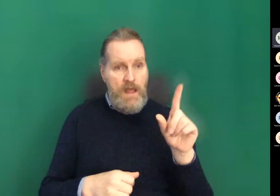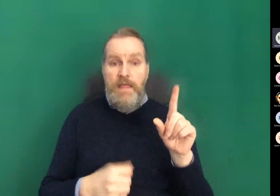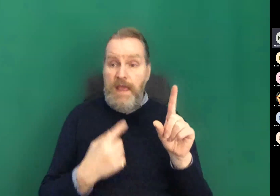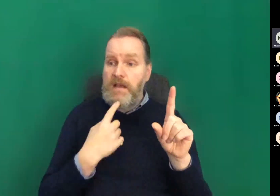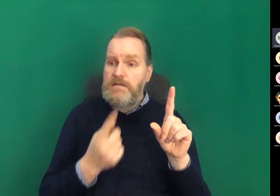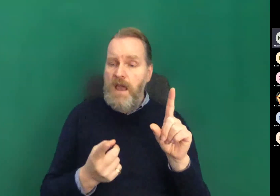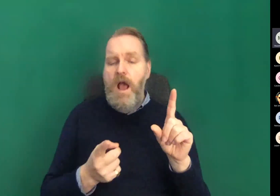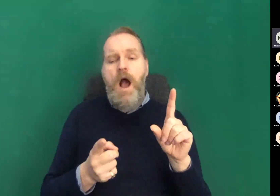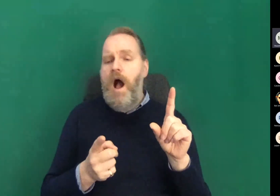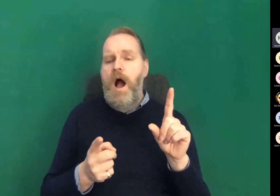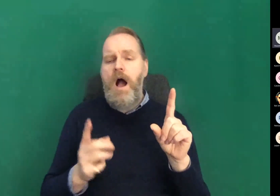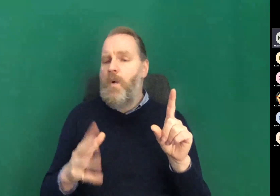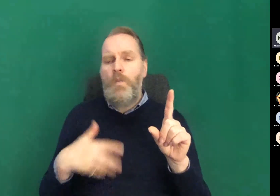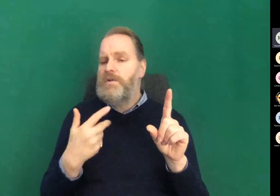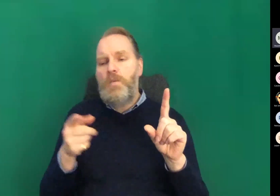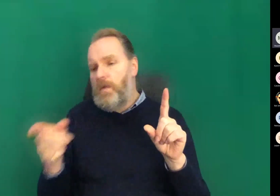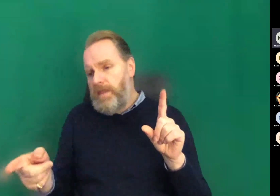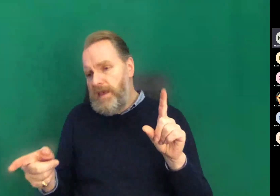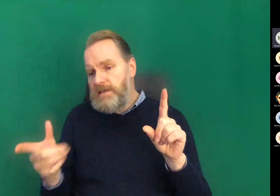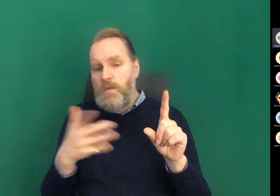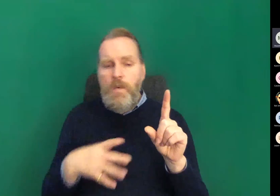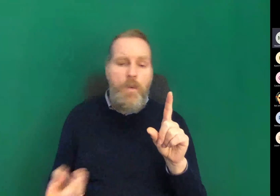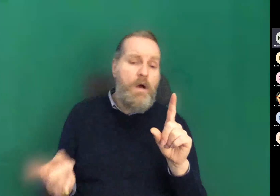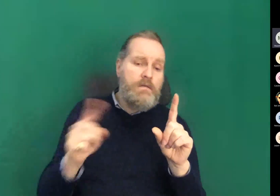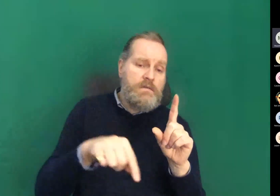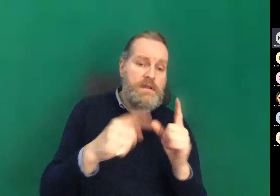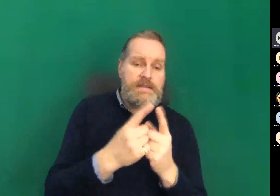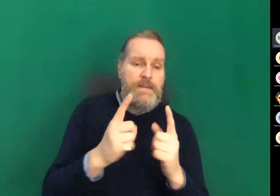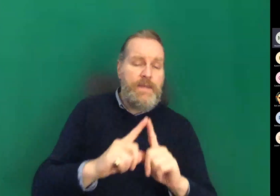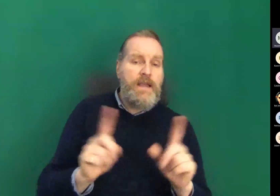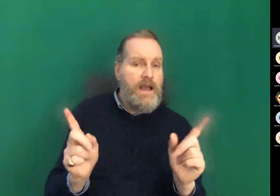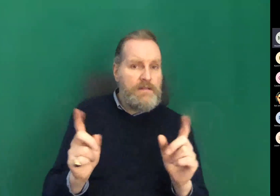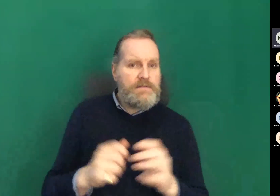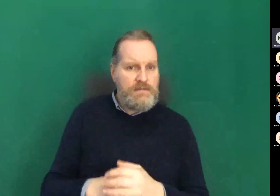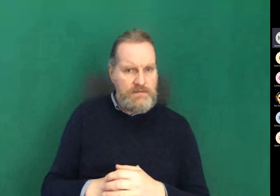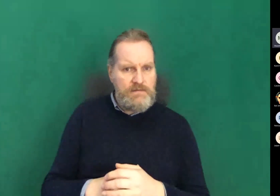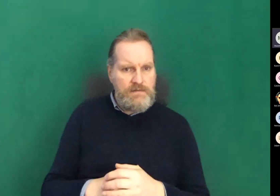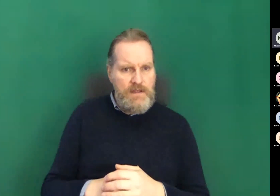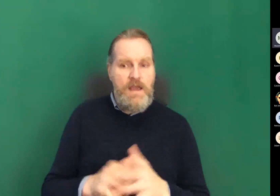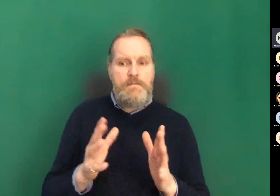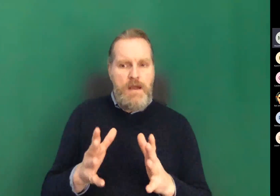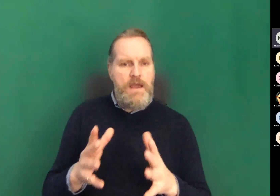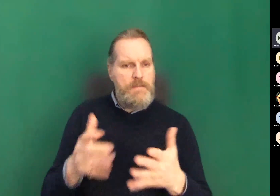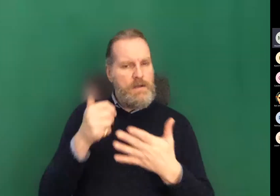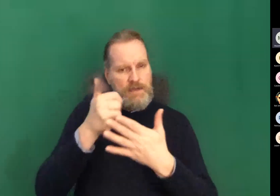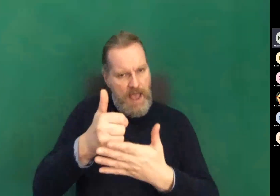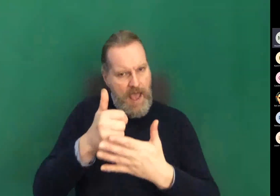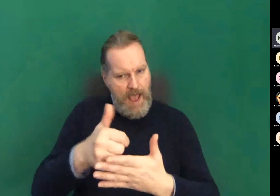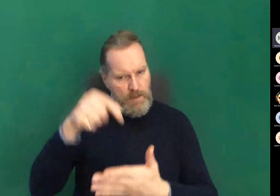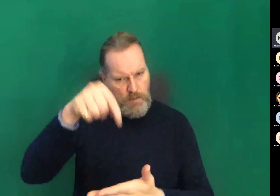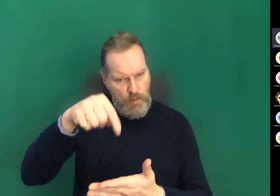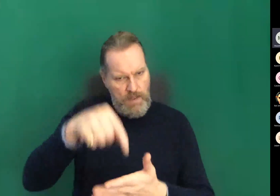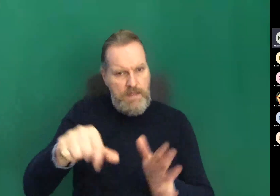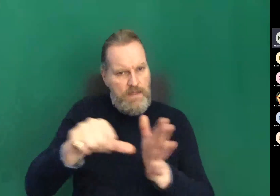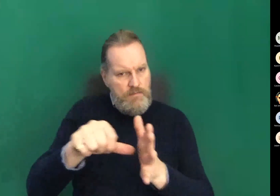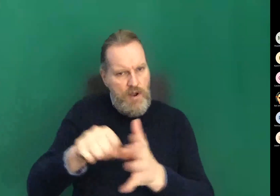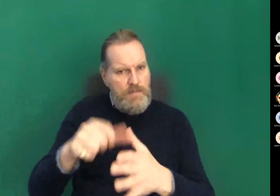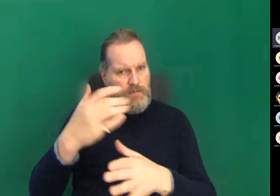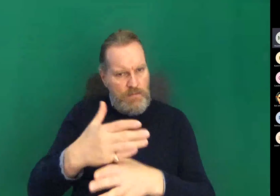alternative to the original request, providing the alternatives address the core changes the original adjustment was